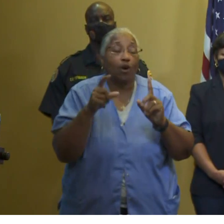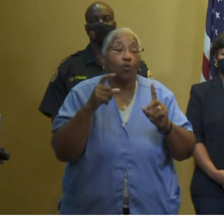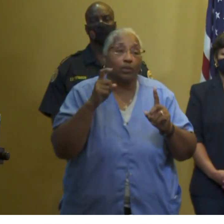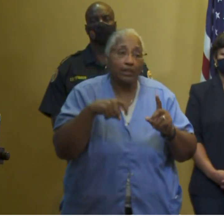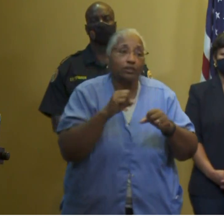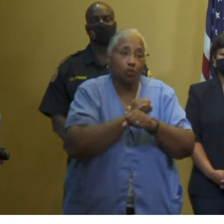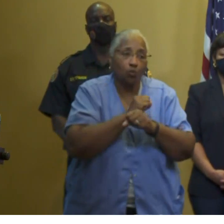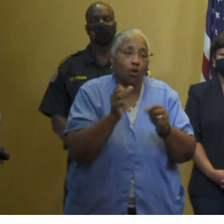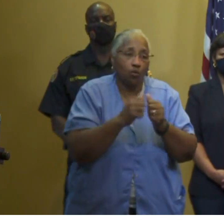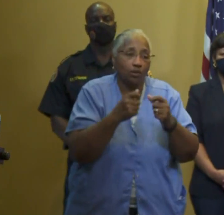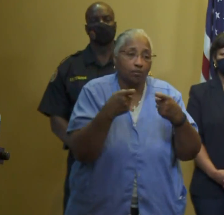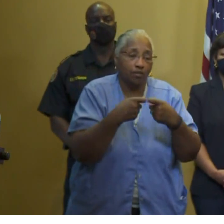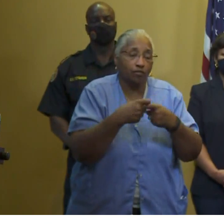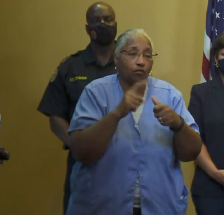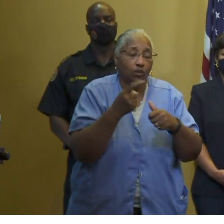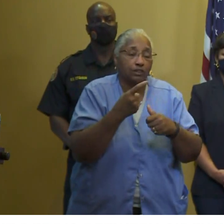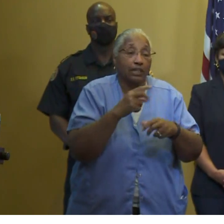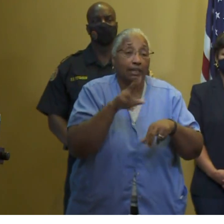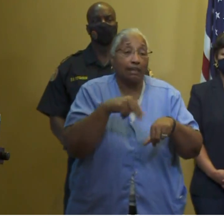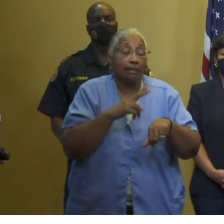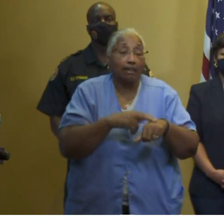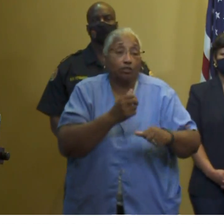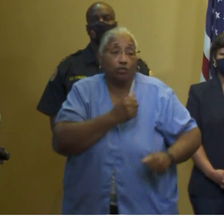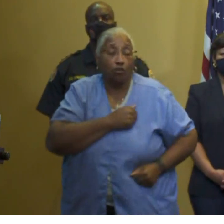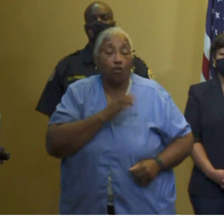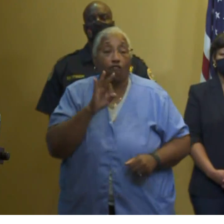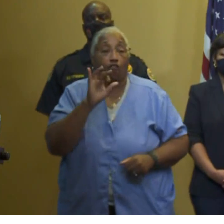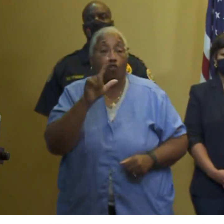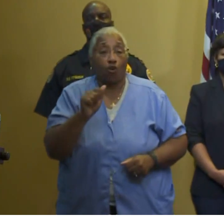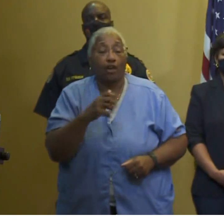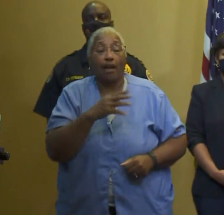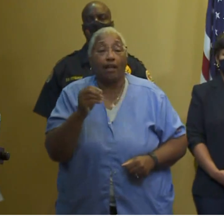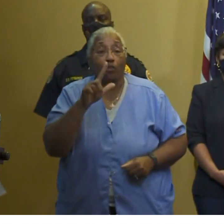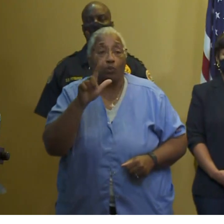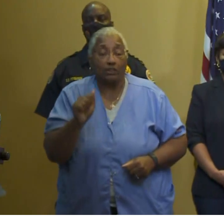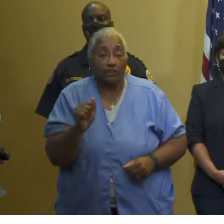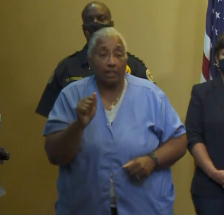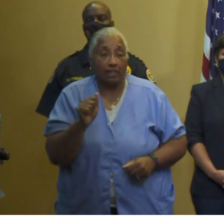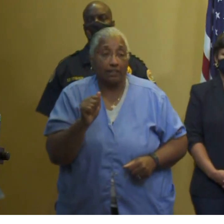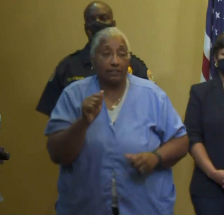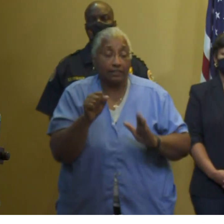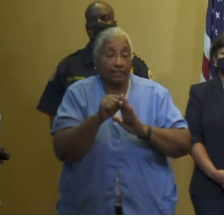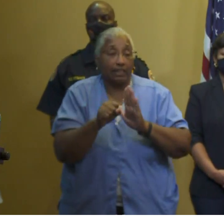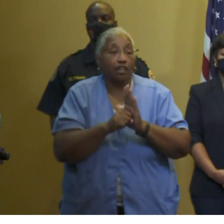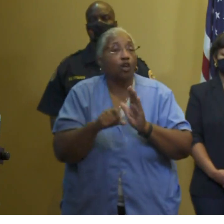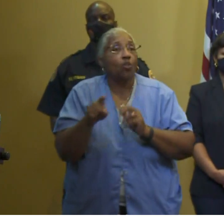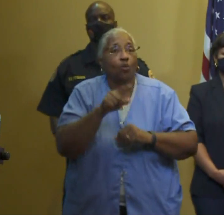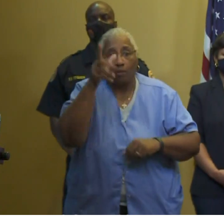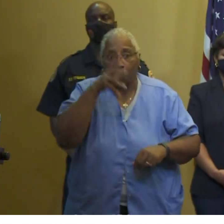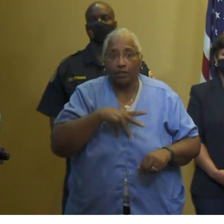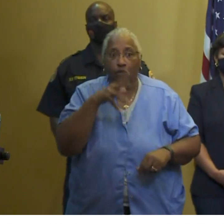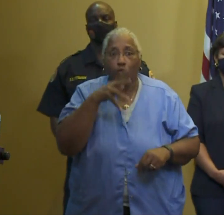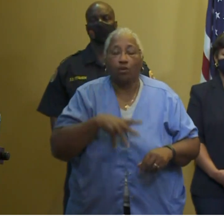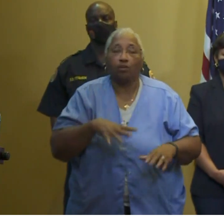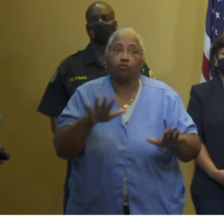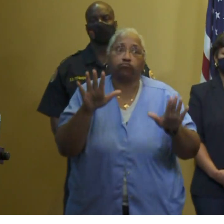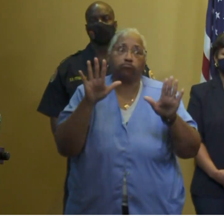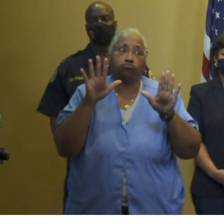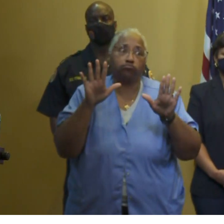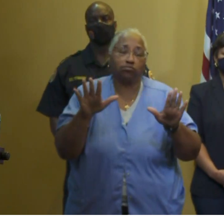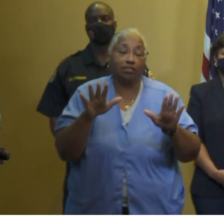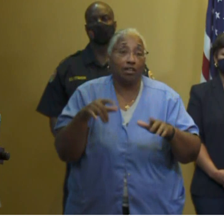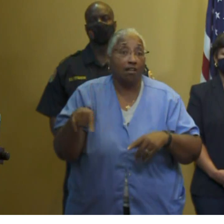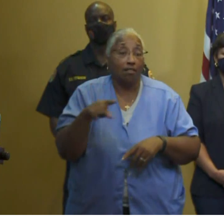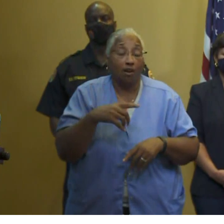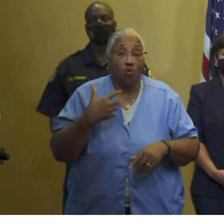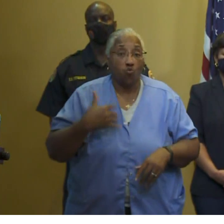With the National Guard, big shout out to the Florida National Guard and the Louisiana Guard. Those men and women are fantastic. Those guys are tough and they're out there all